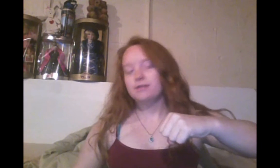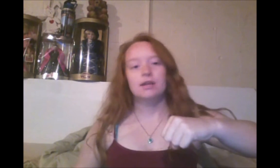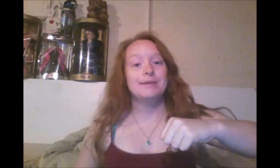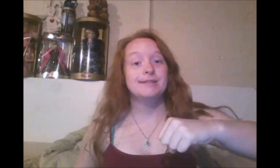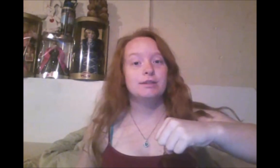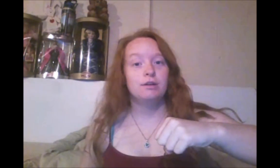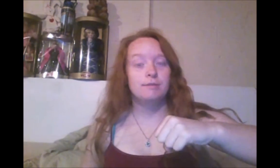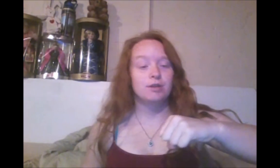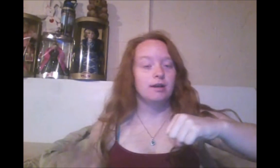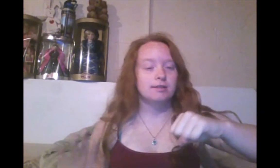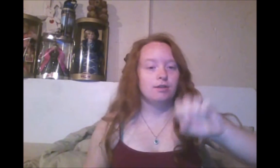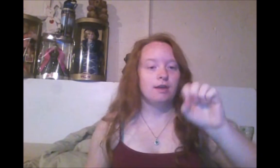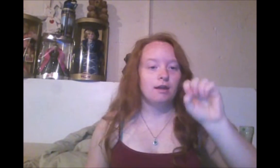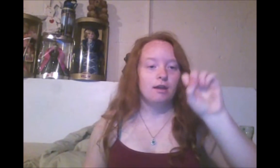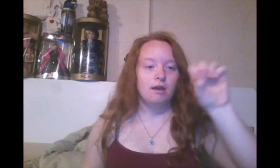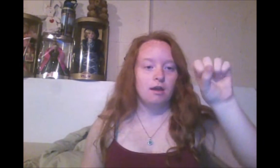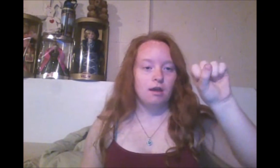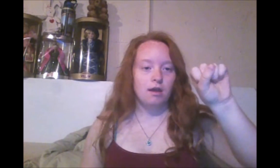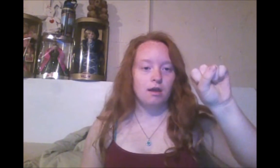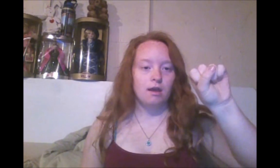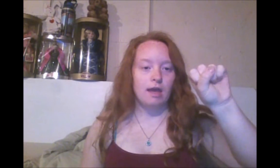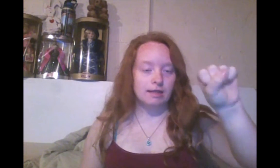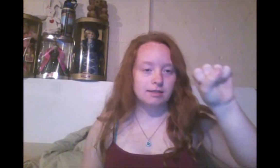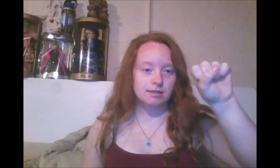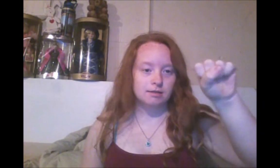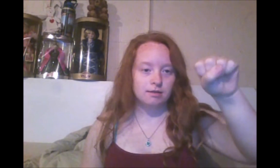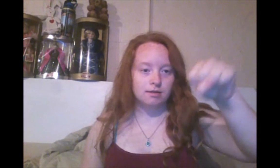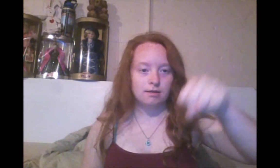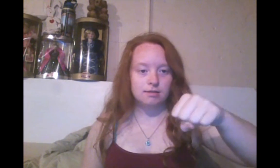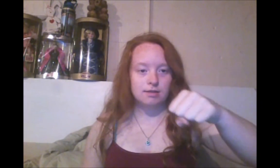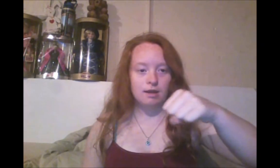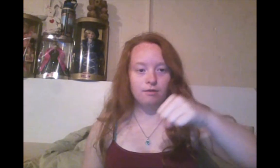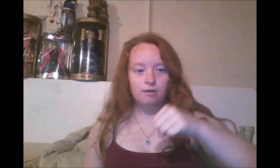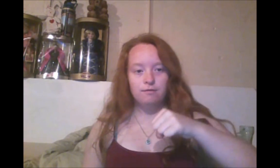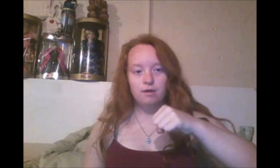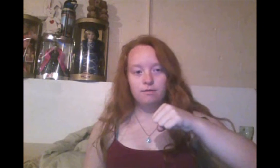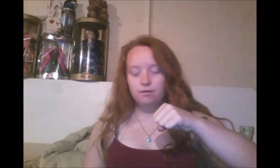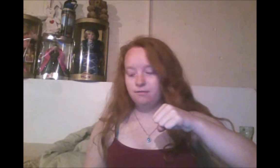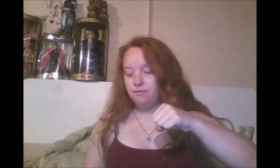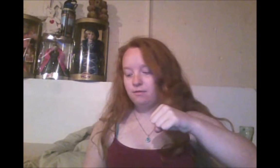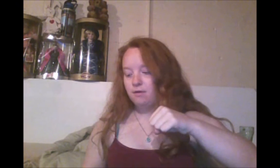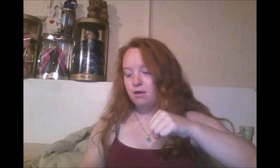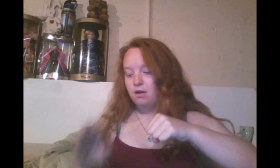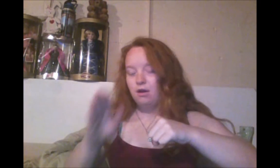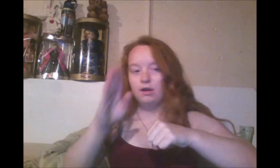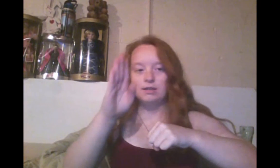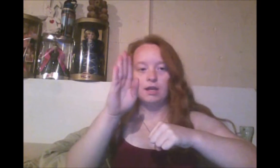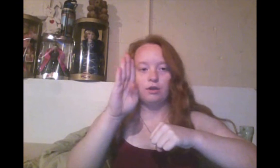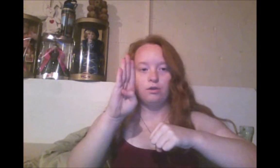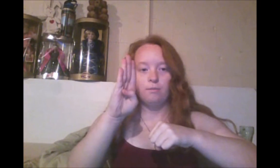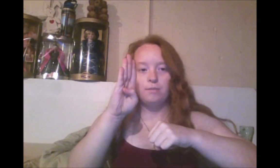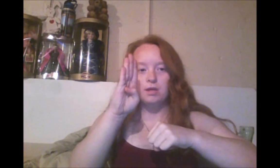be seal. I'm sorry, I didn't tell you that. S down in front of you. Gonna take your B